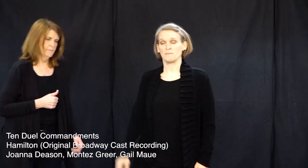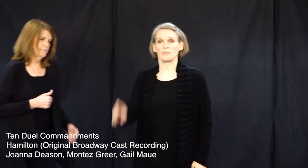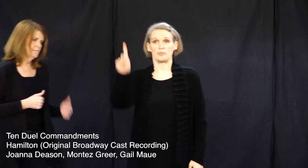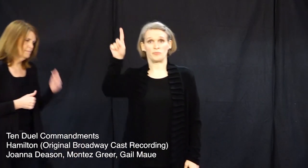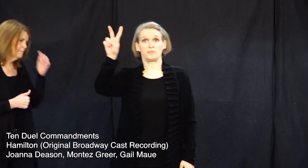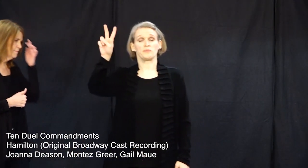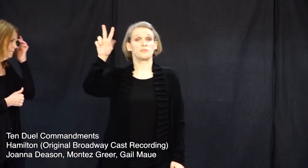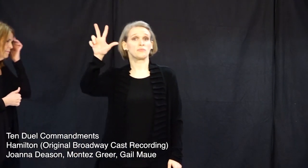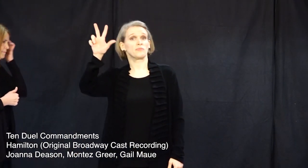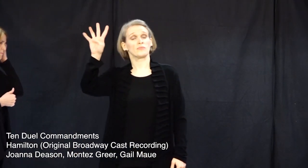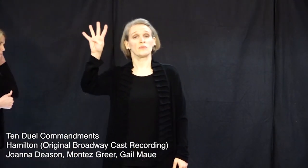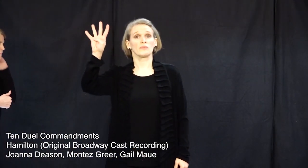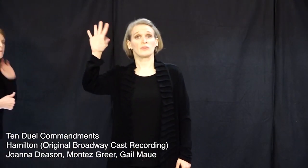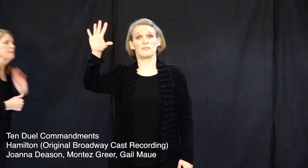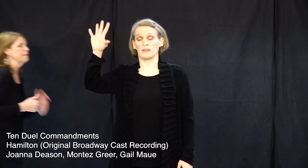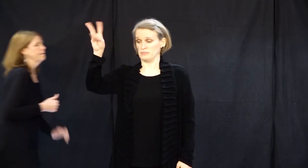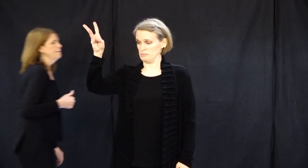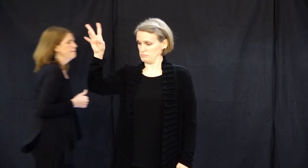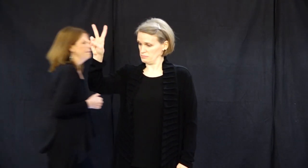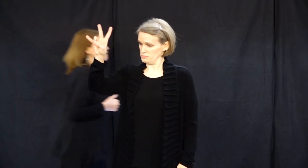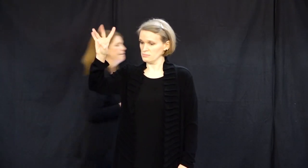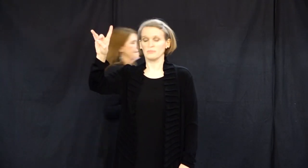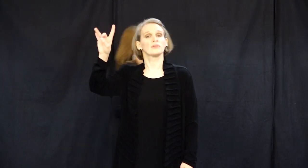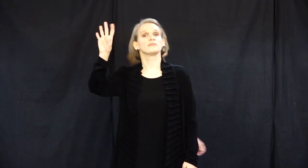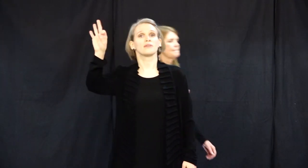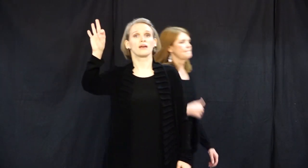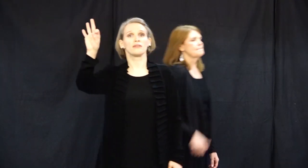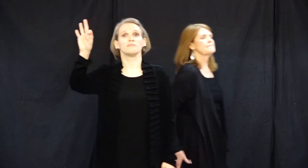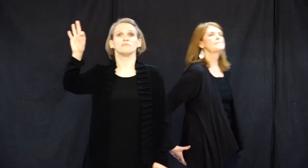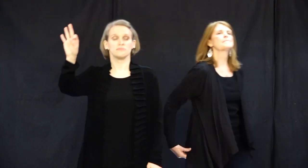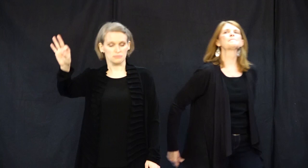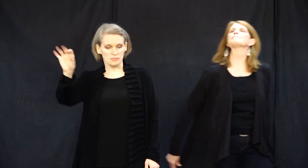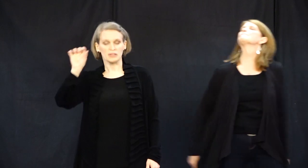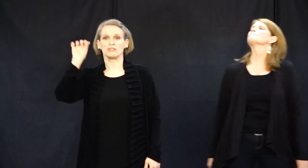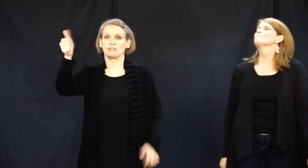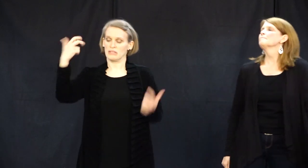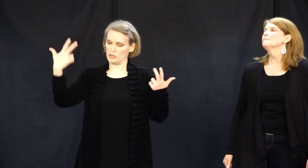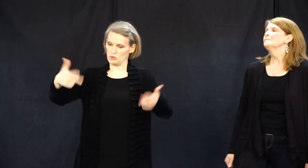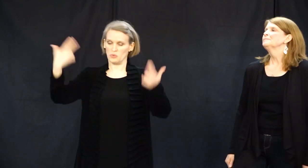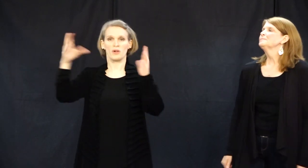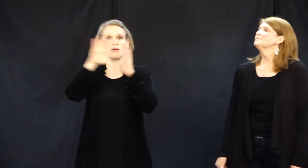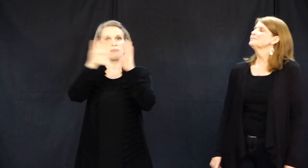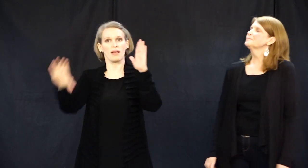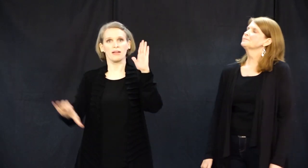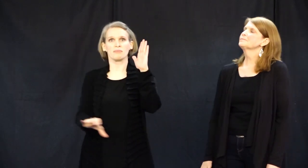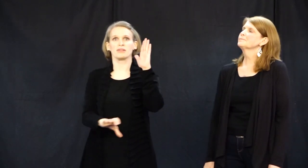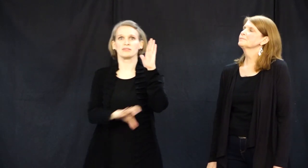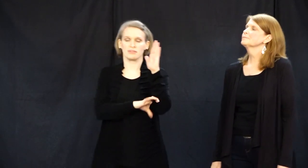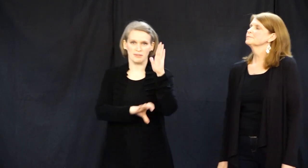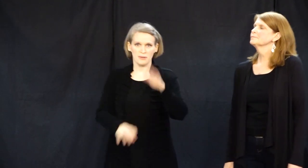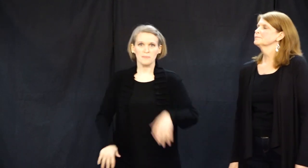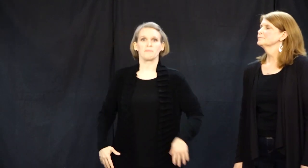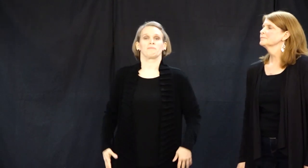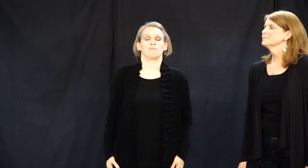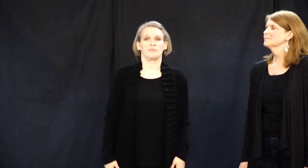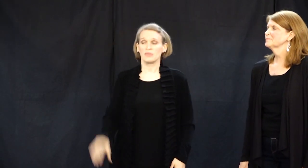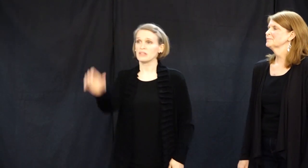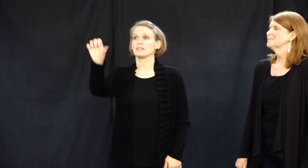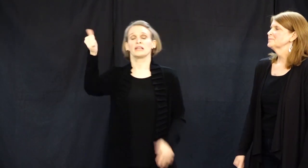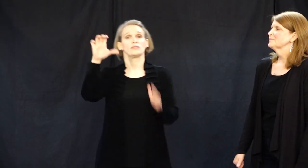1, 2, 3, 4, 5, 6, 7, 8, 9. It's the 10 dual commandments. It's the 10